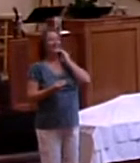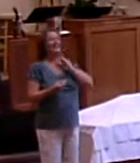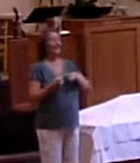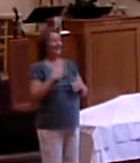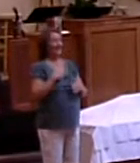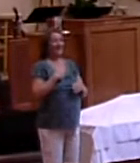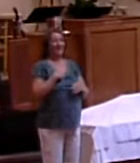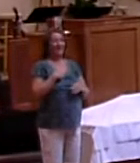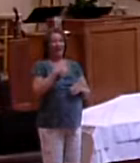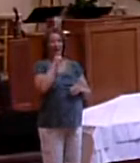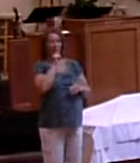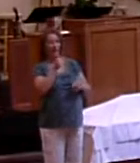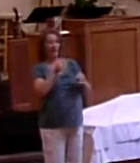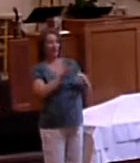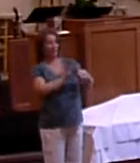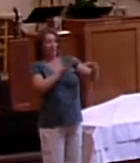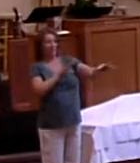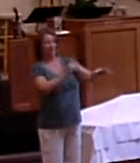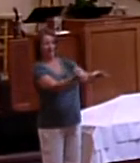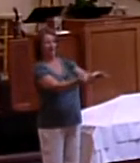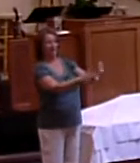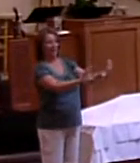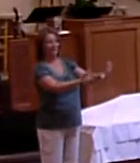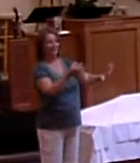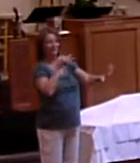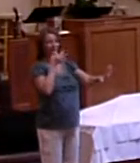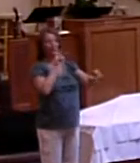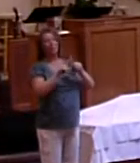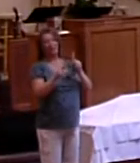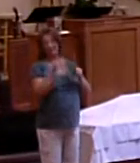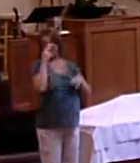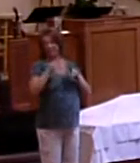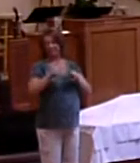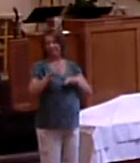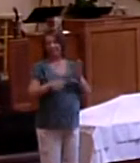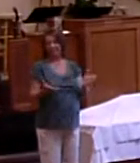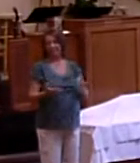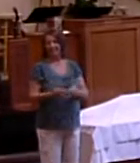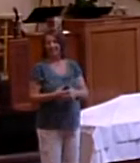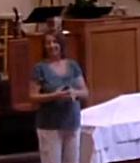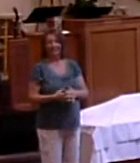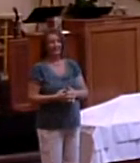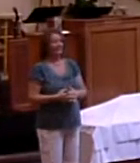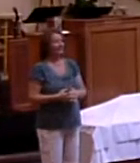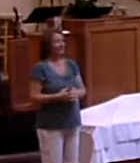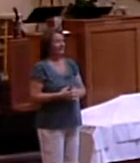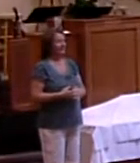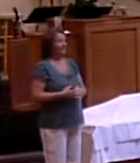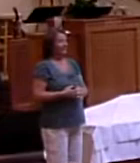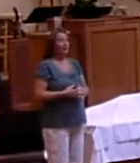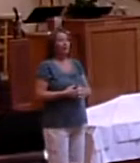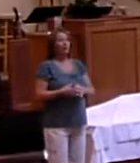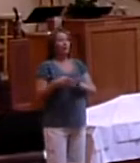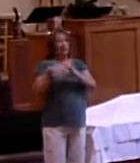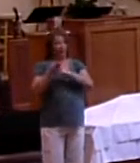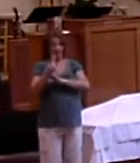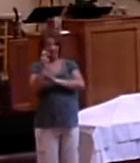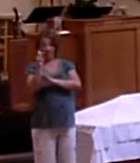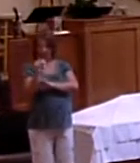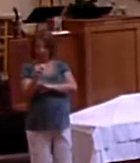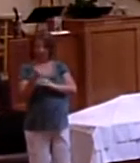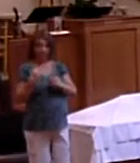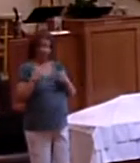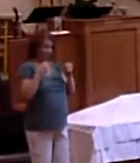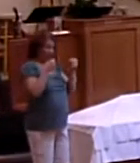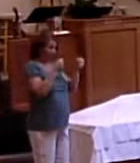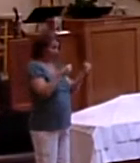anytime soon, but it was still fun. So anyway, I'm in my van and I'm driving down the road,